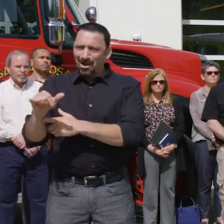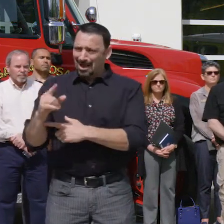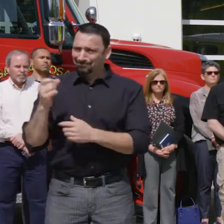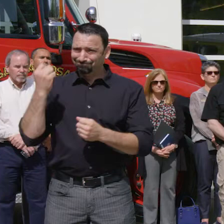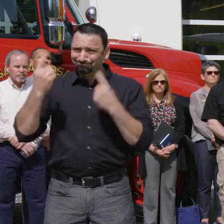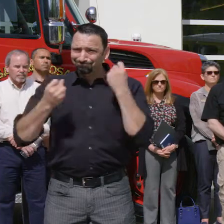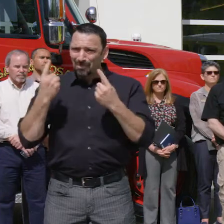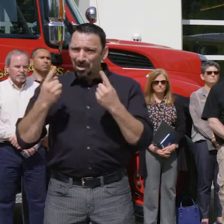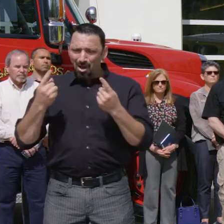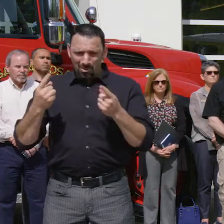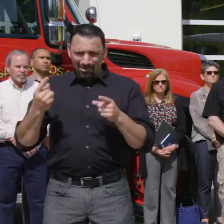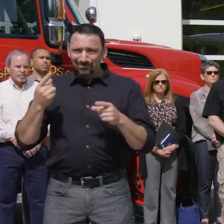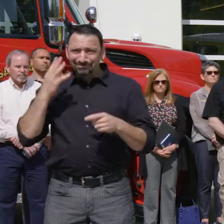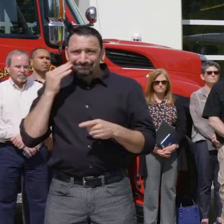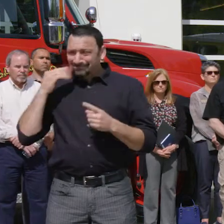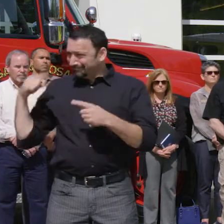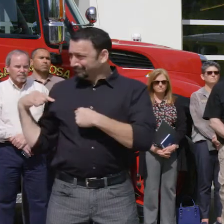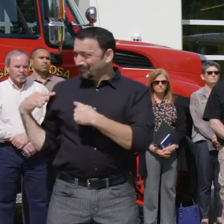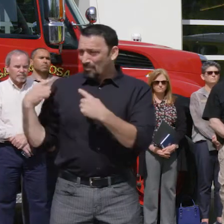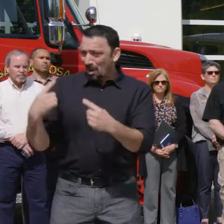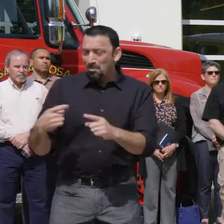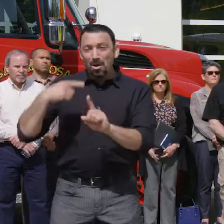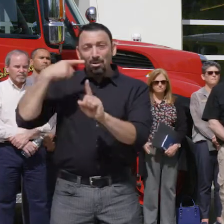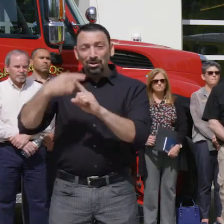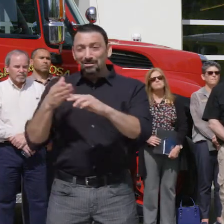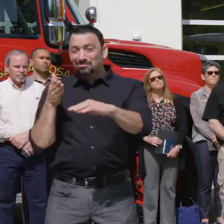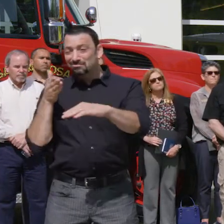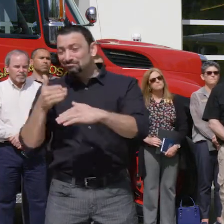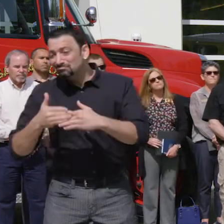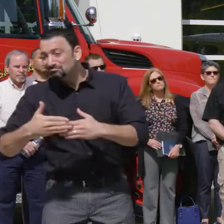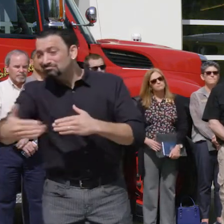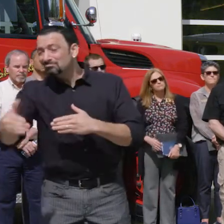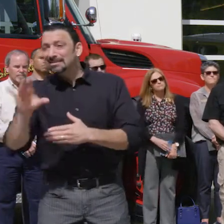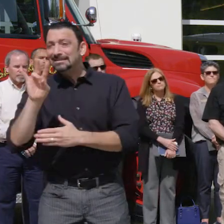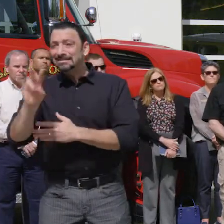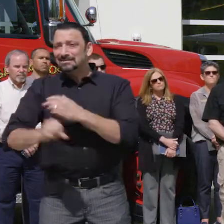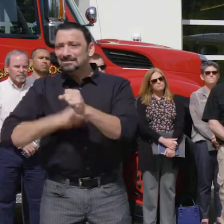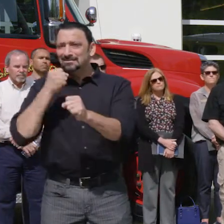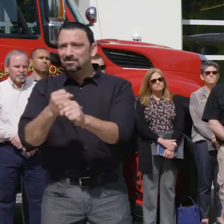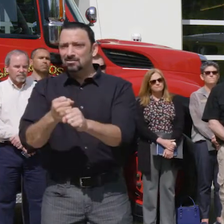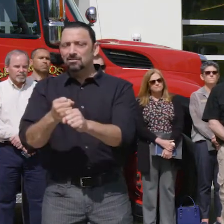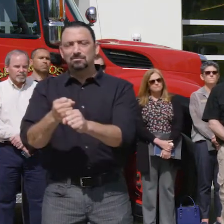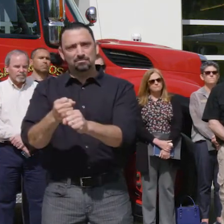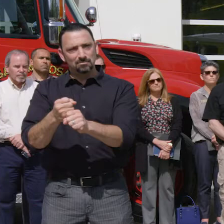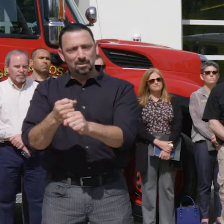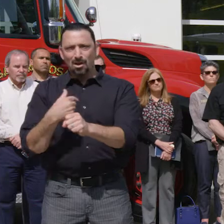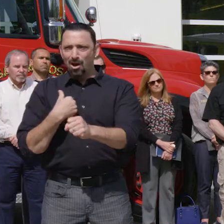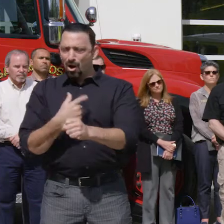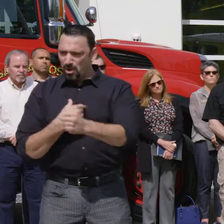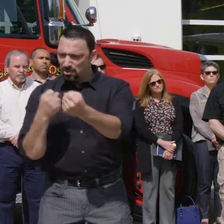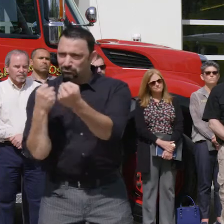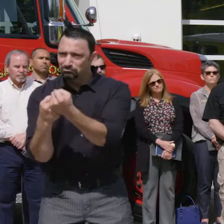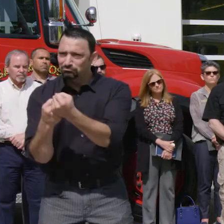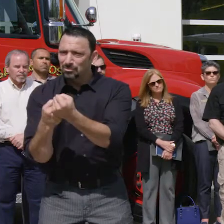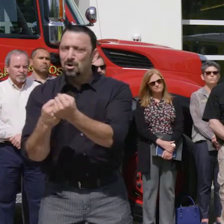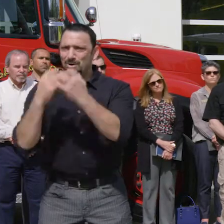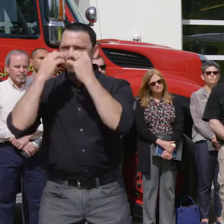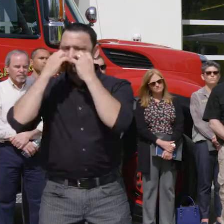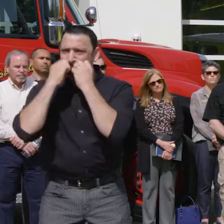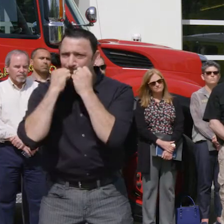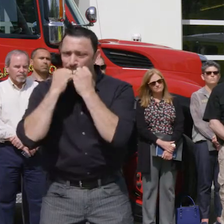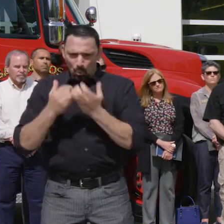what they will be experiencing for the next 7 years. We embrace them, we are here for them,